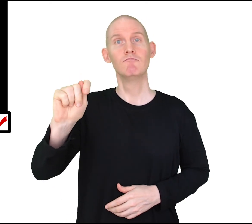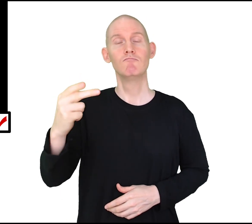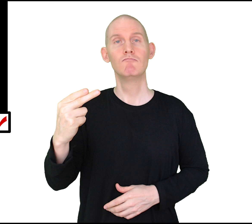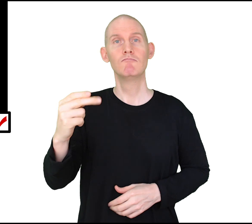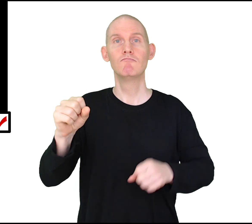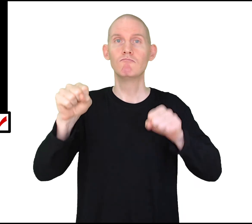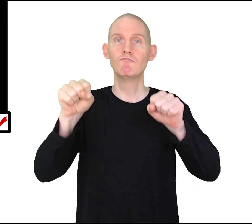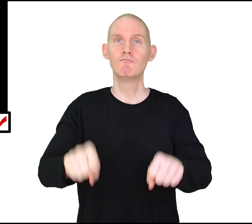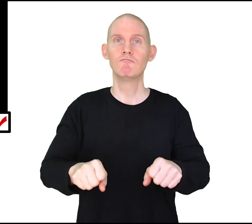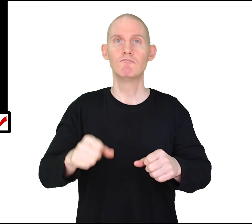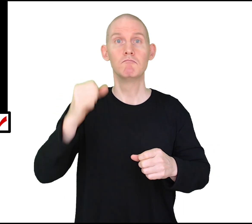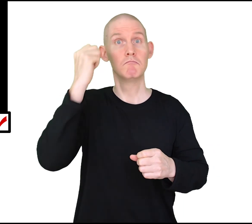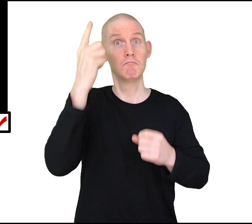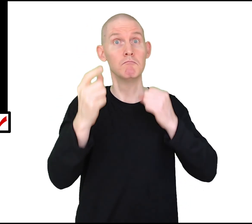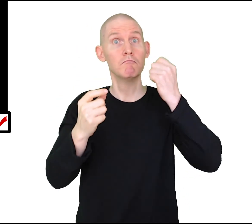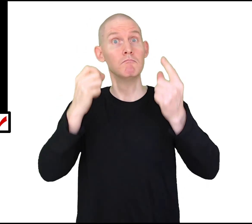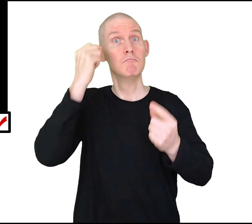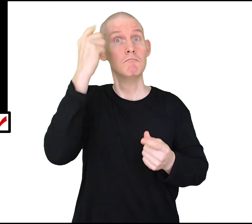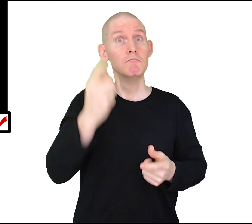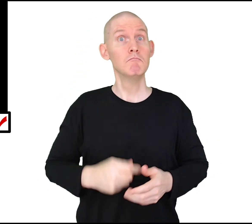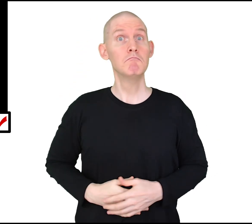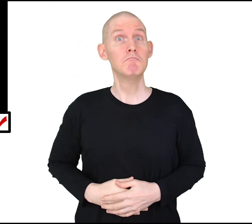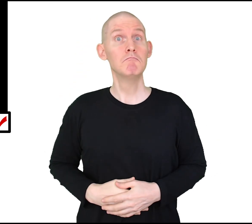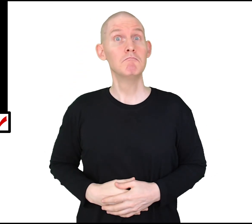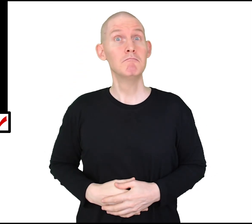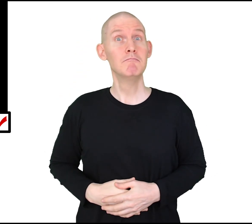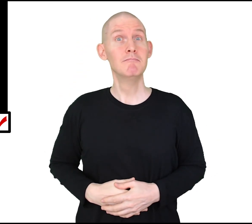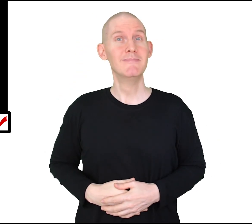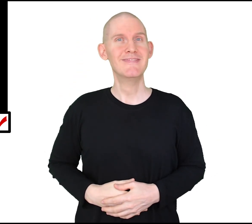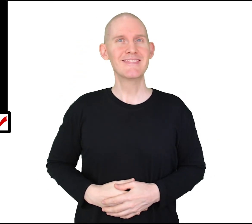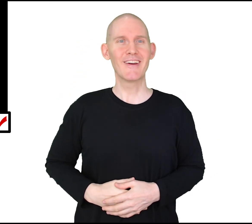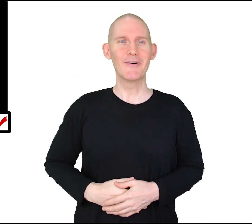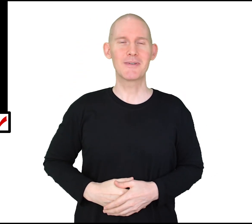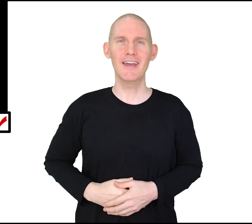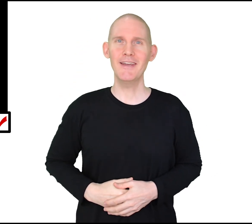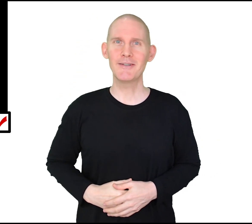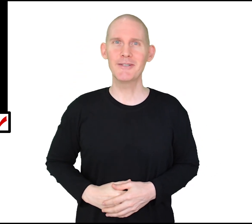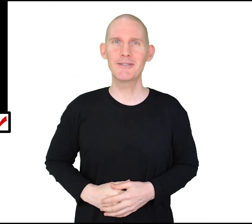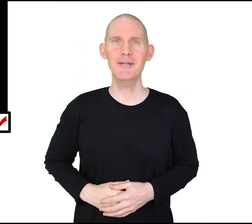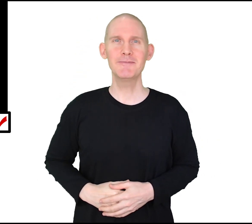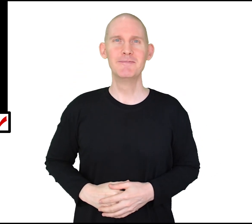Okay, good.